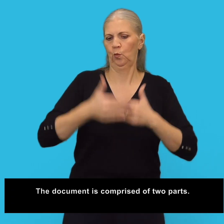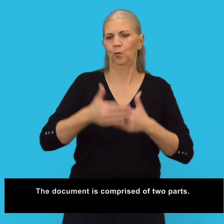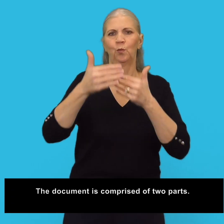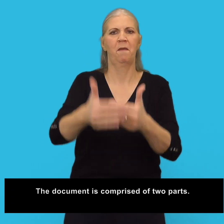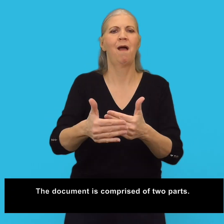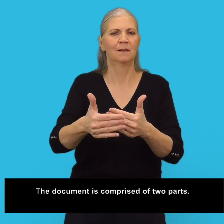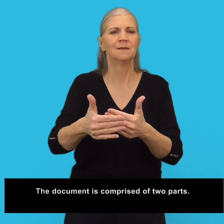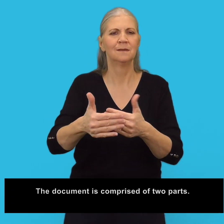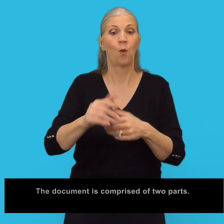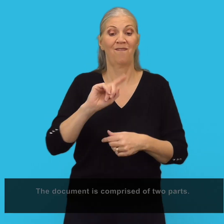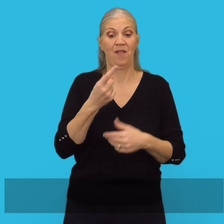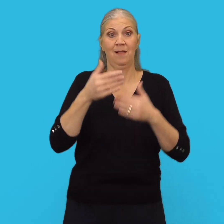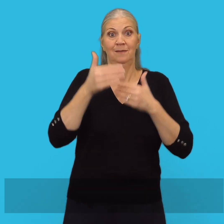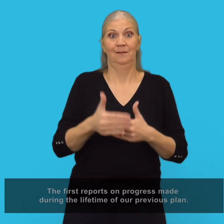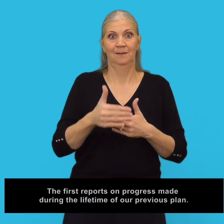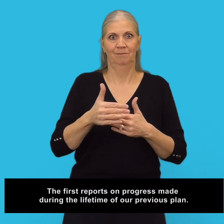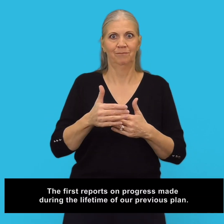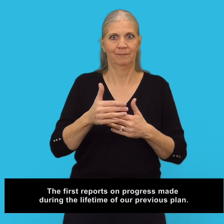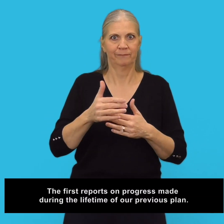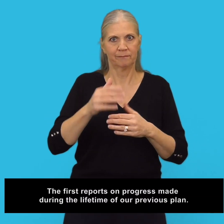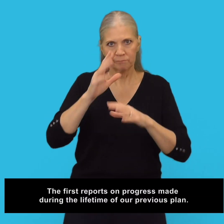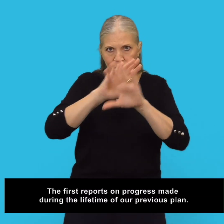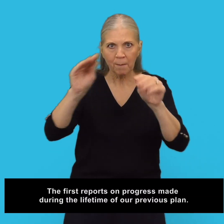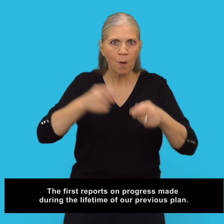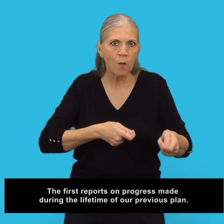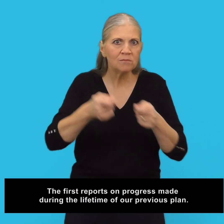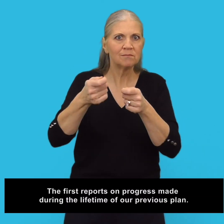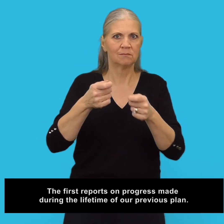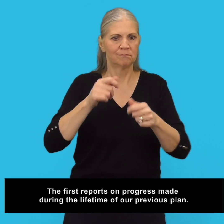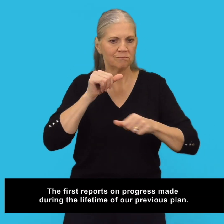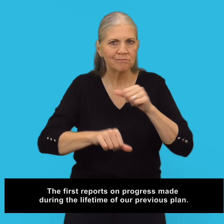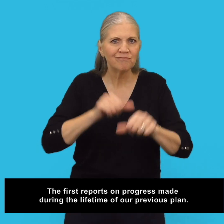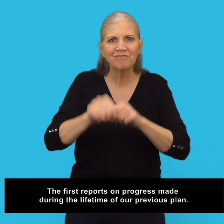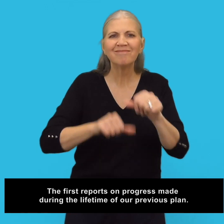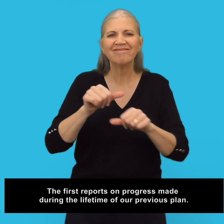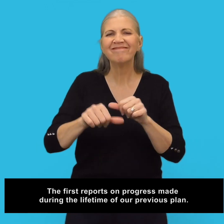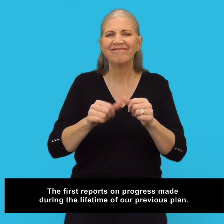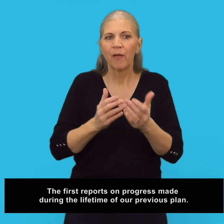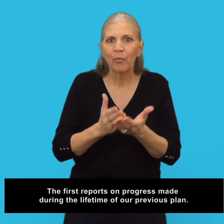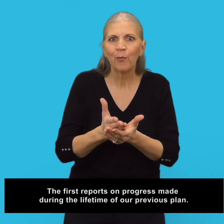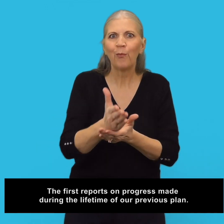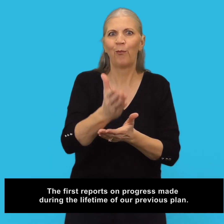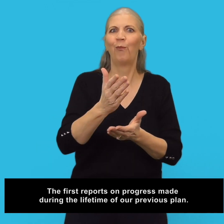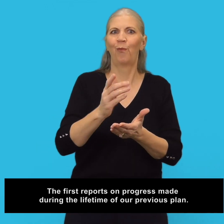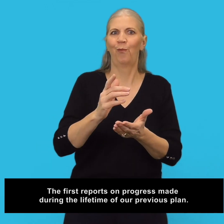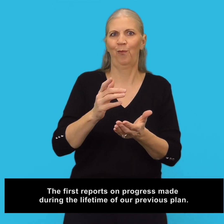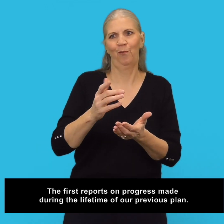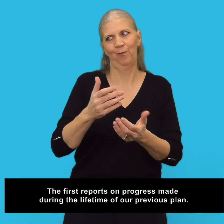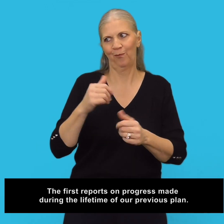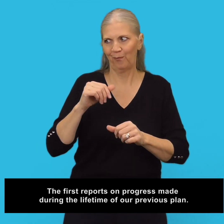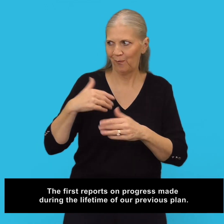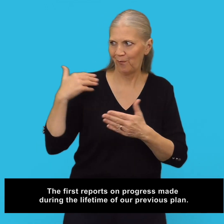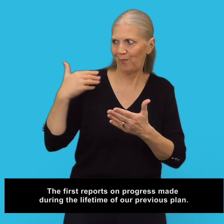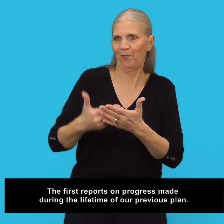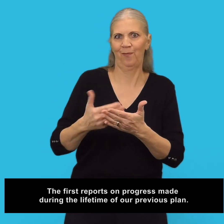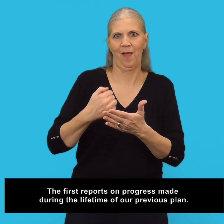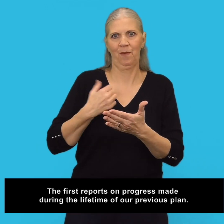This document is comprised of two parts. The first reports on progress made during the lifetime of our previous